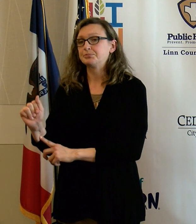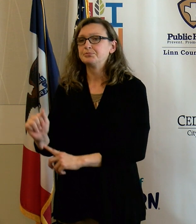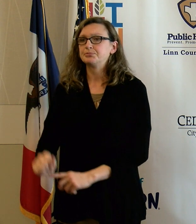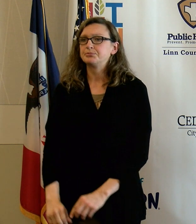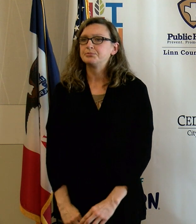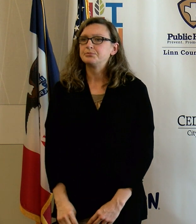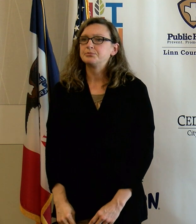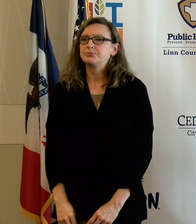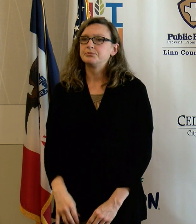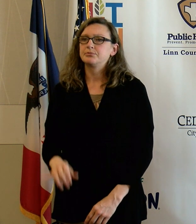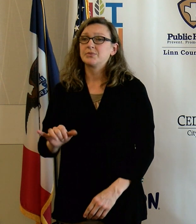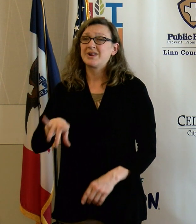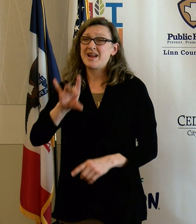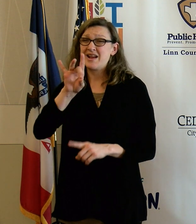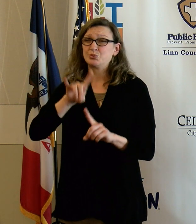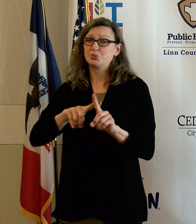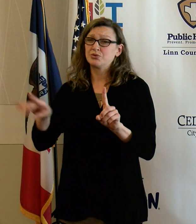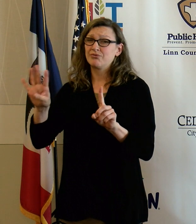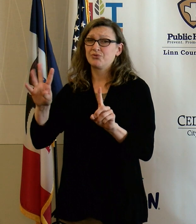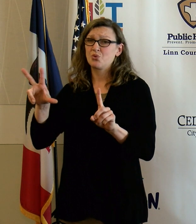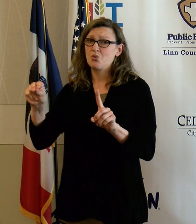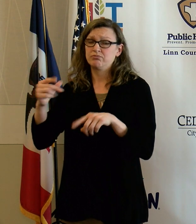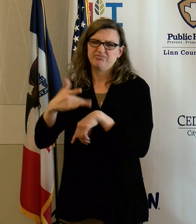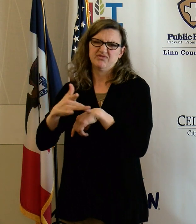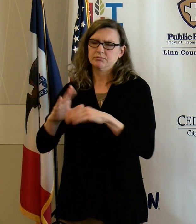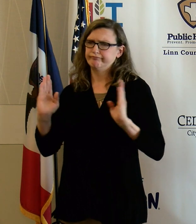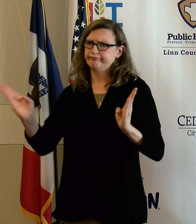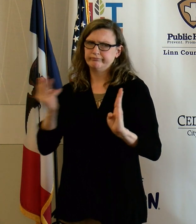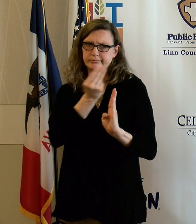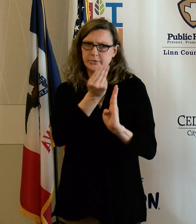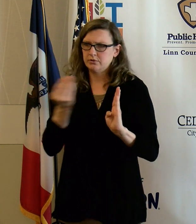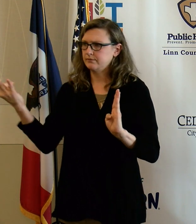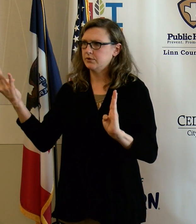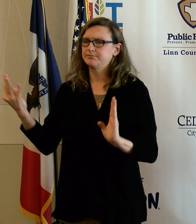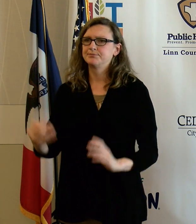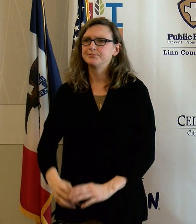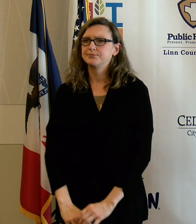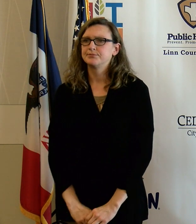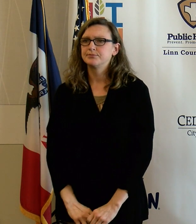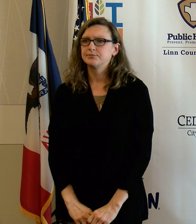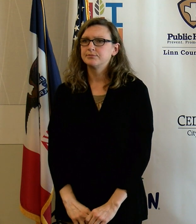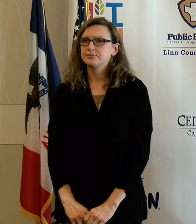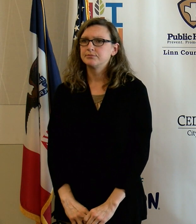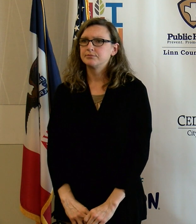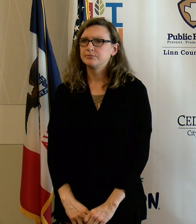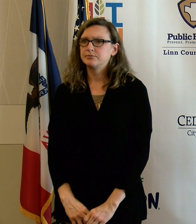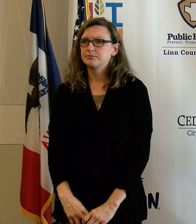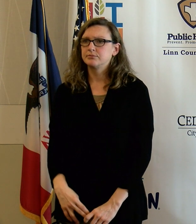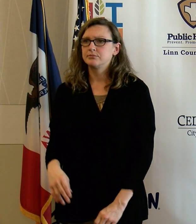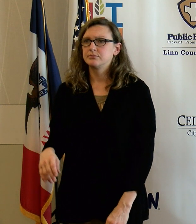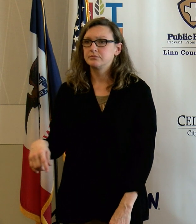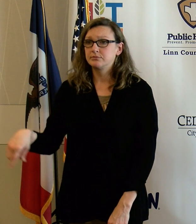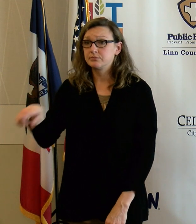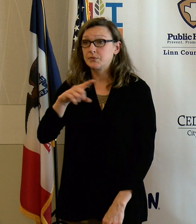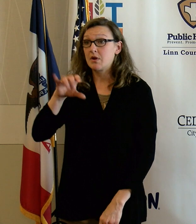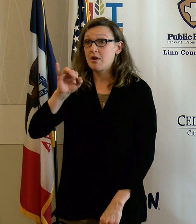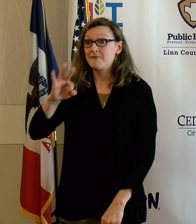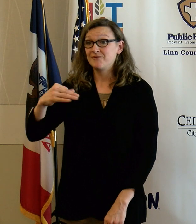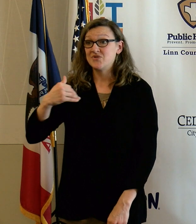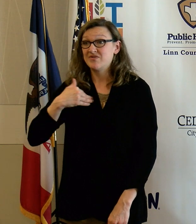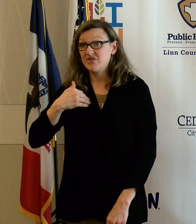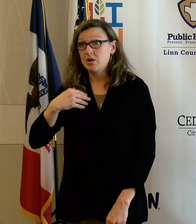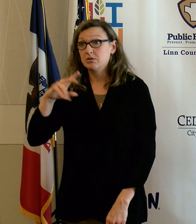Friday. Individuals dropping off will need to ring the doorbell, as lobbies, appropriately, are closed